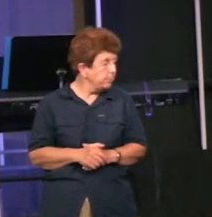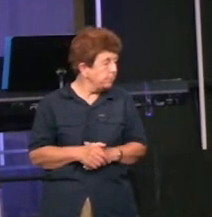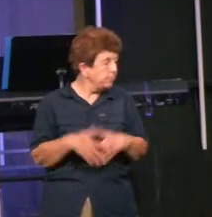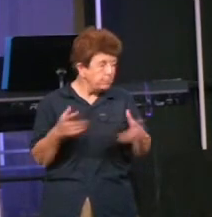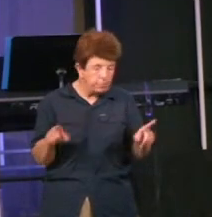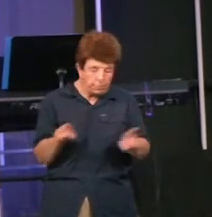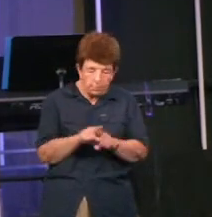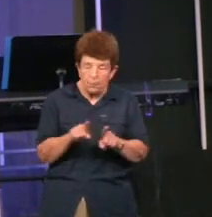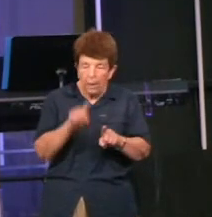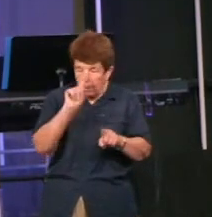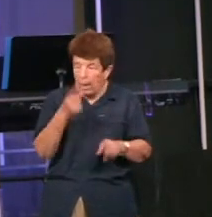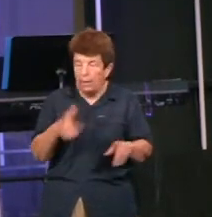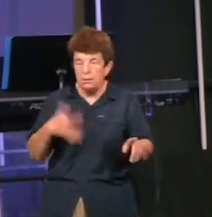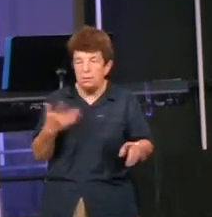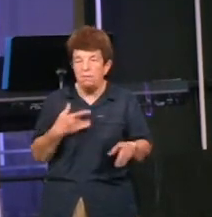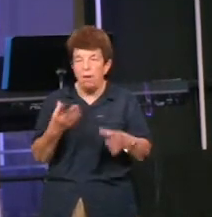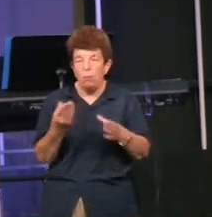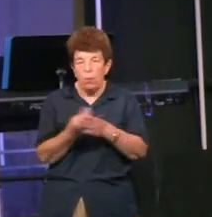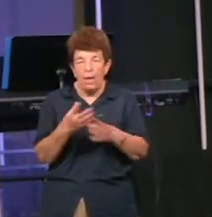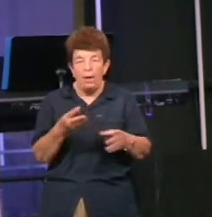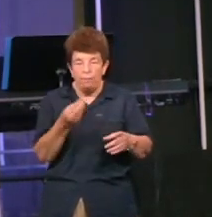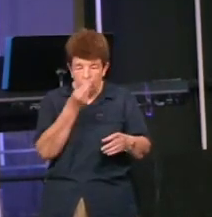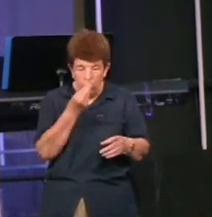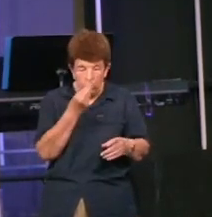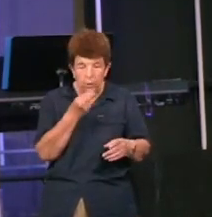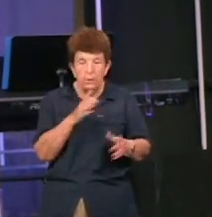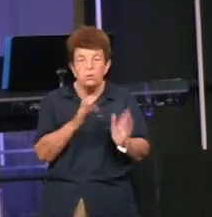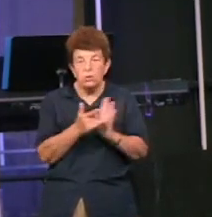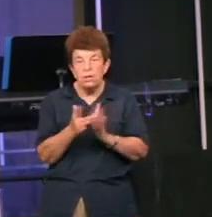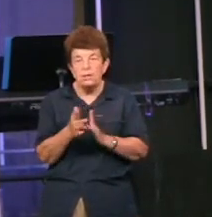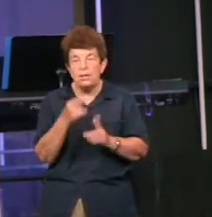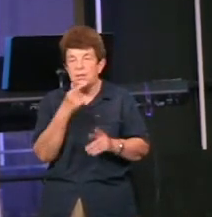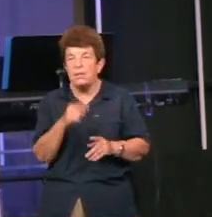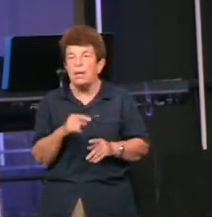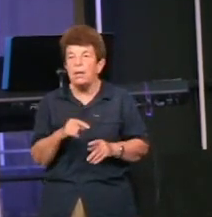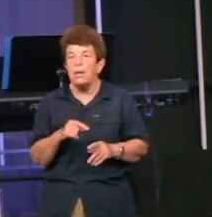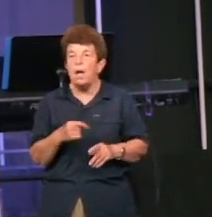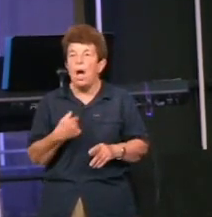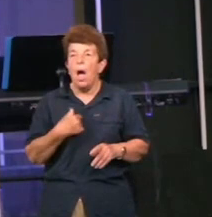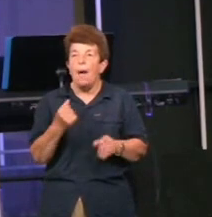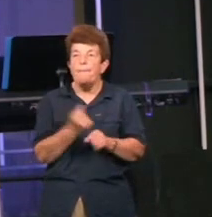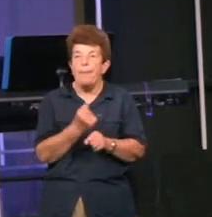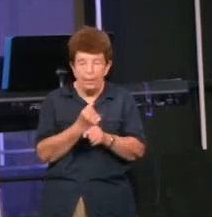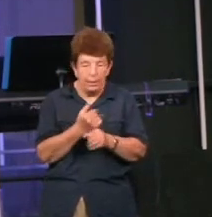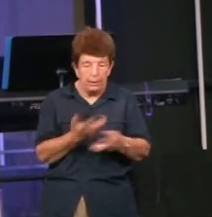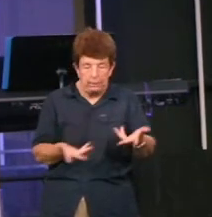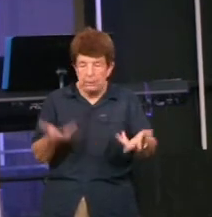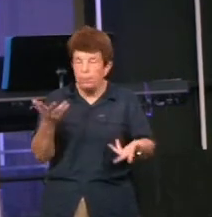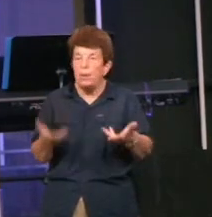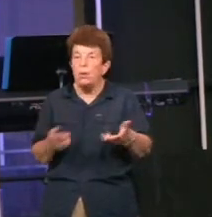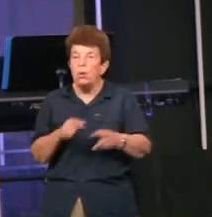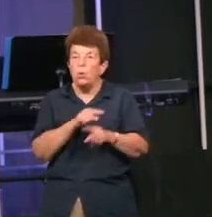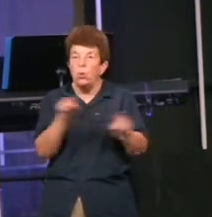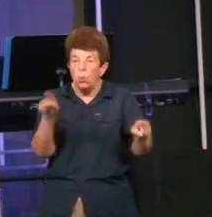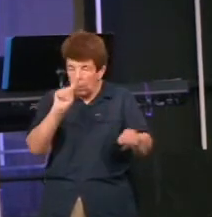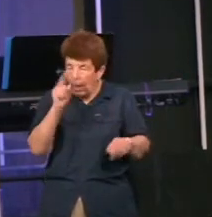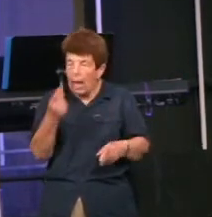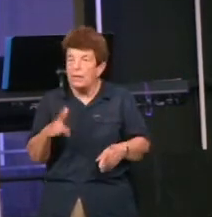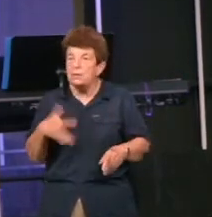Just like we can't survive without food, Jesus is saying, hey, I'm making this comparison. You